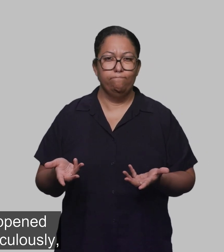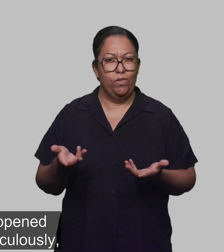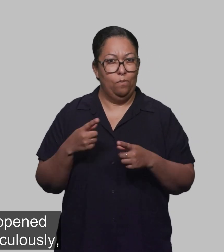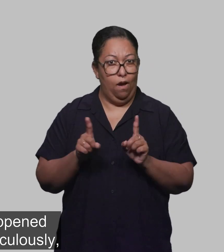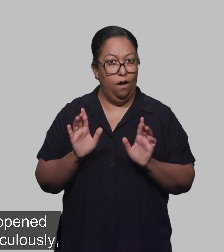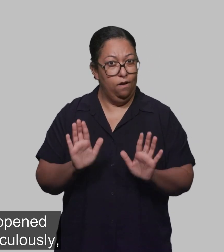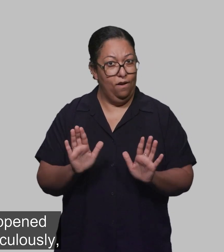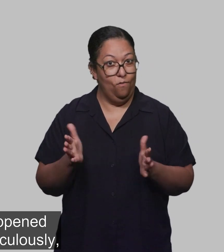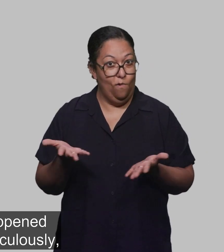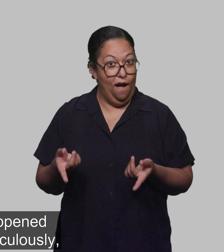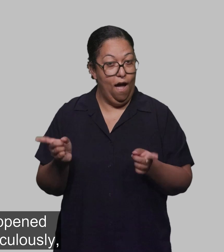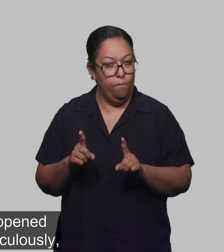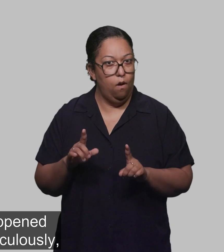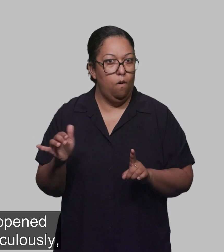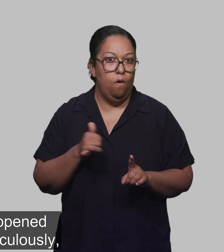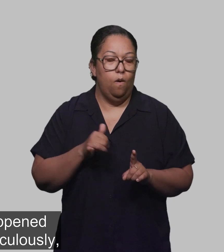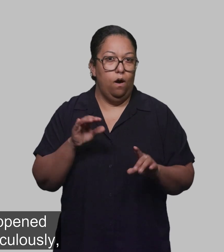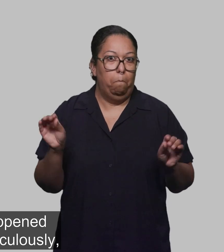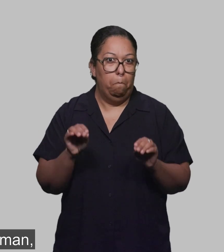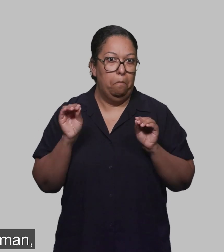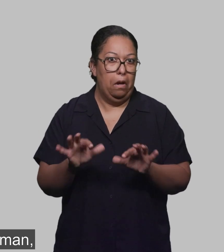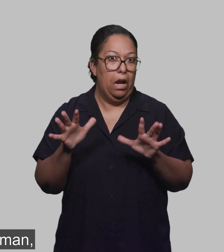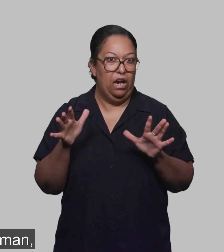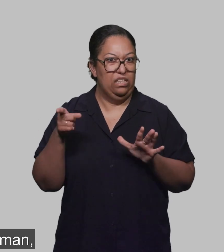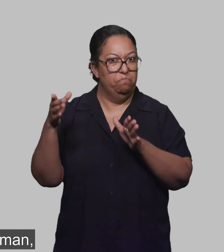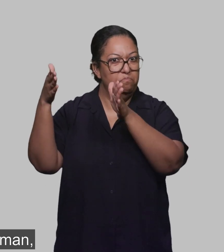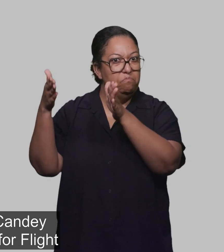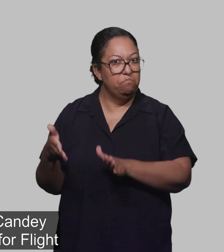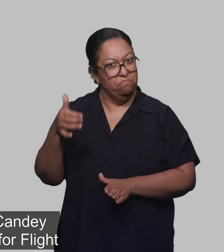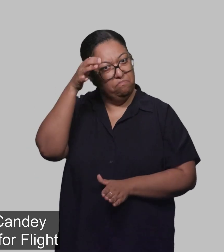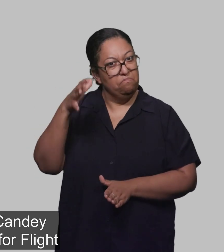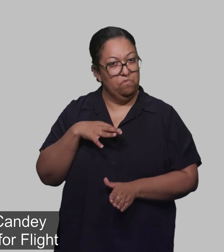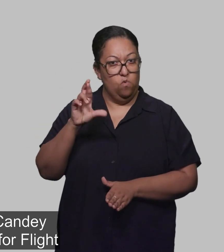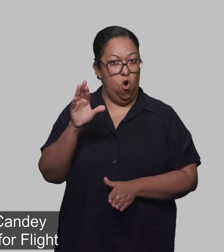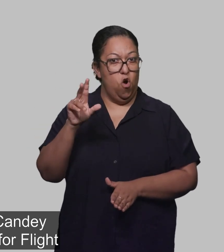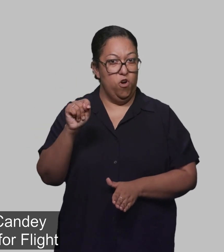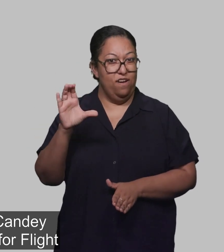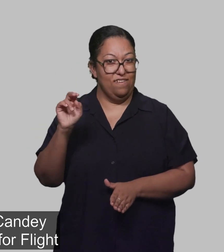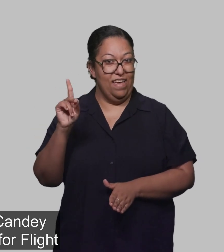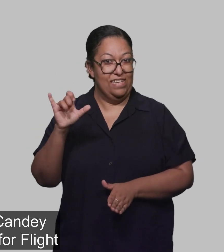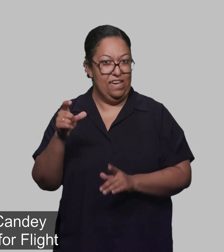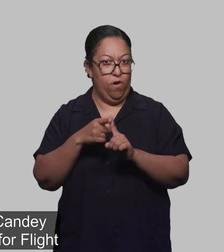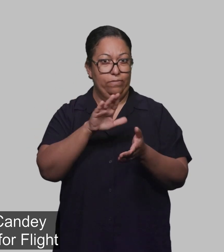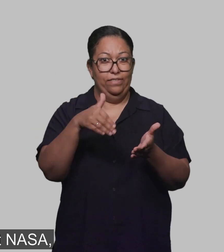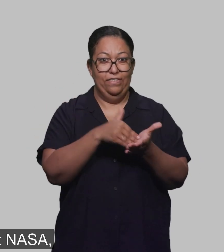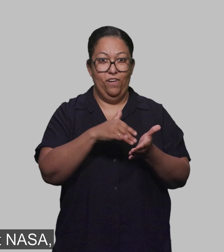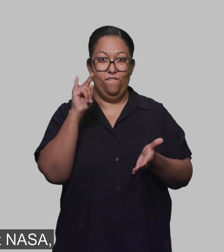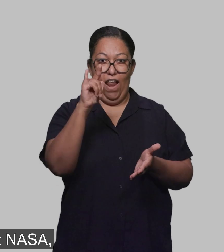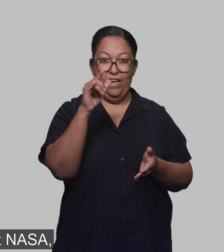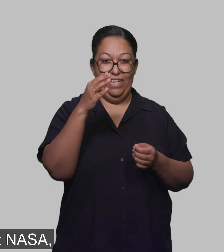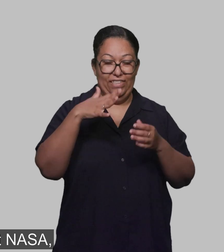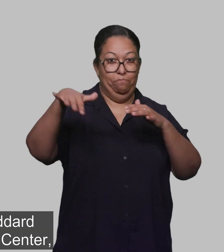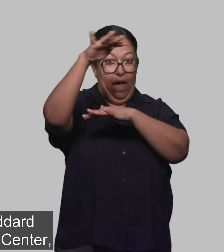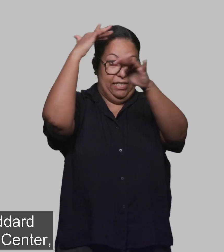But what happened was that miraculously, this gentleman, Mr. Robert Candy of the Center for Flight and Space